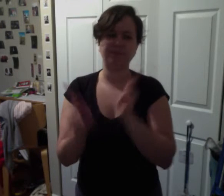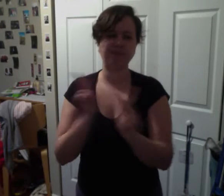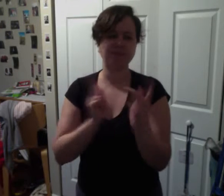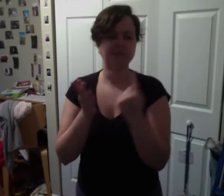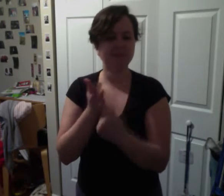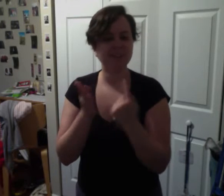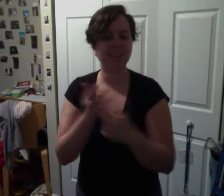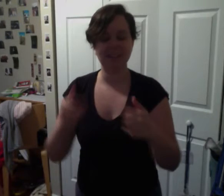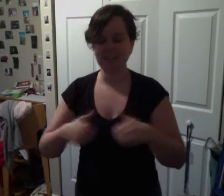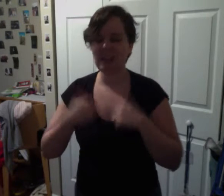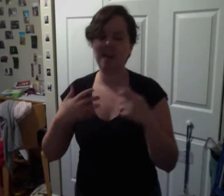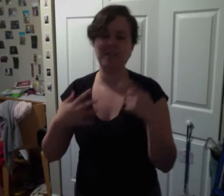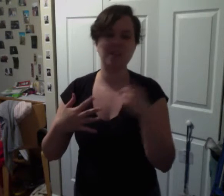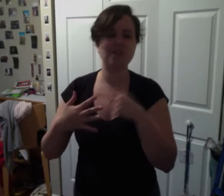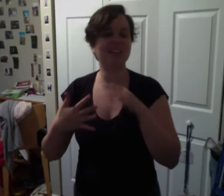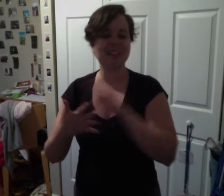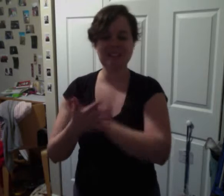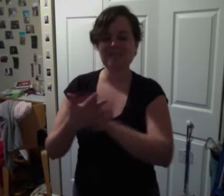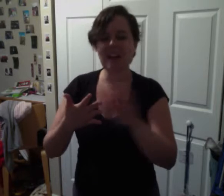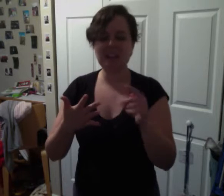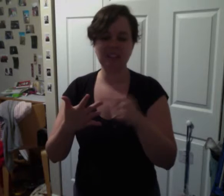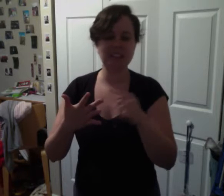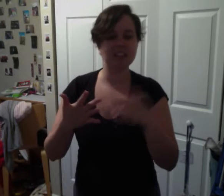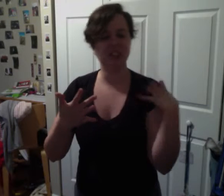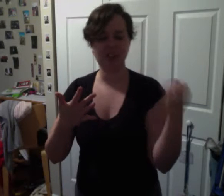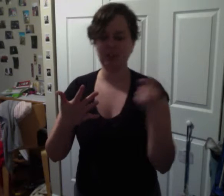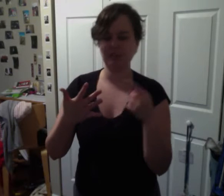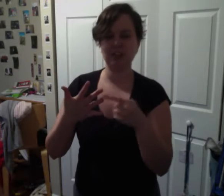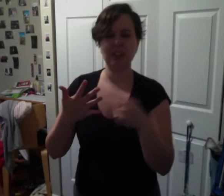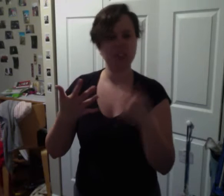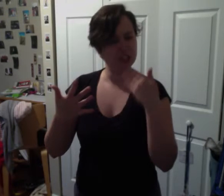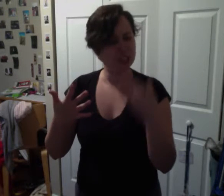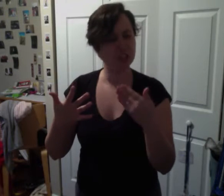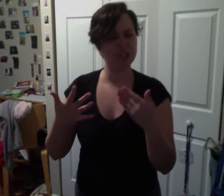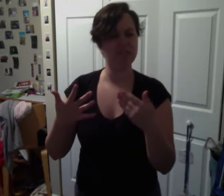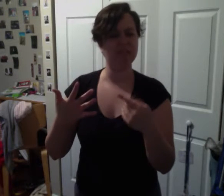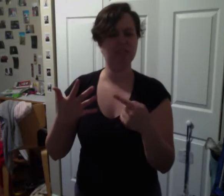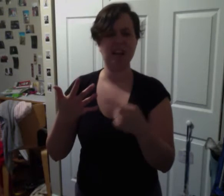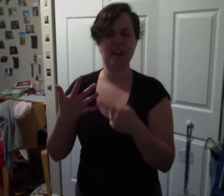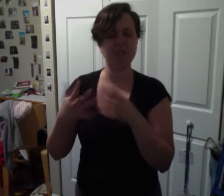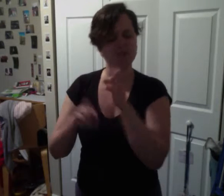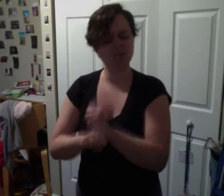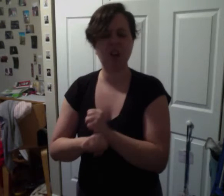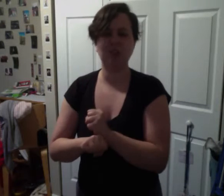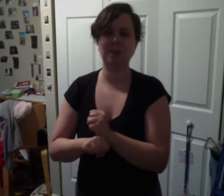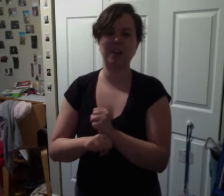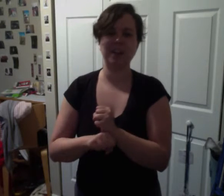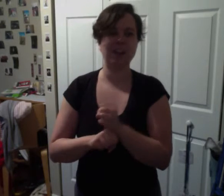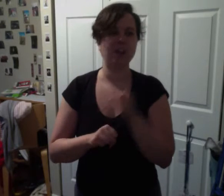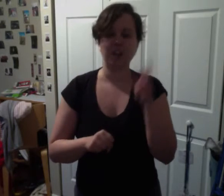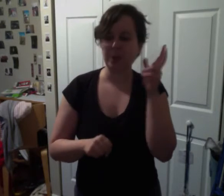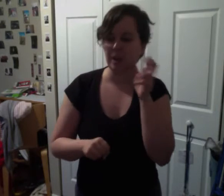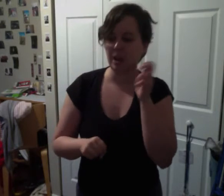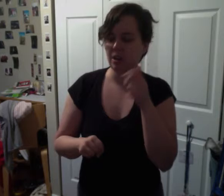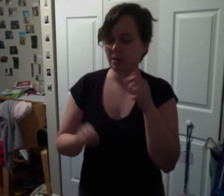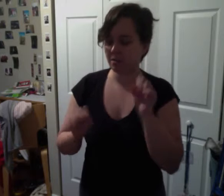and dignity. And when you hear that kind of story, it can sometimes feel like you're walking on holy ground. So